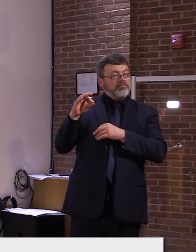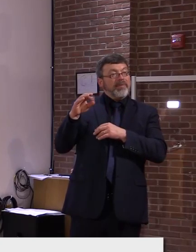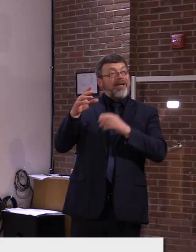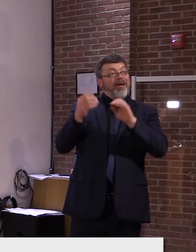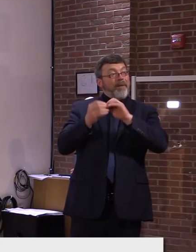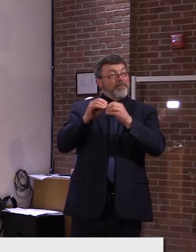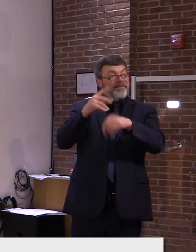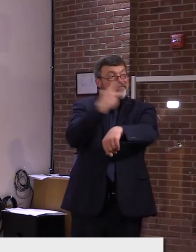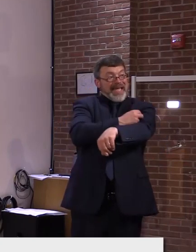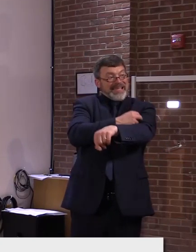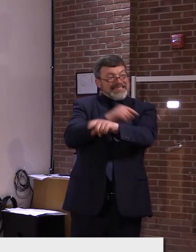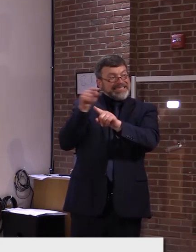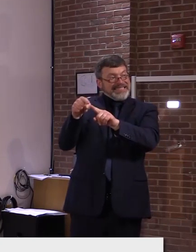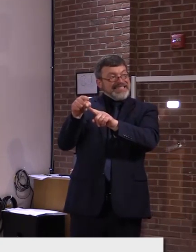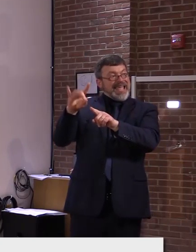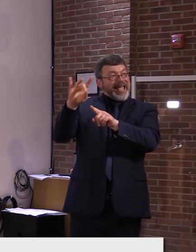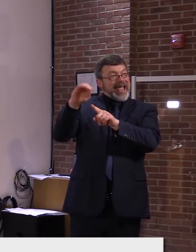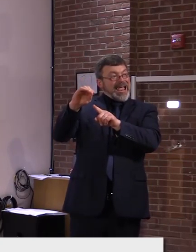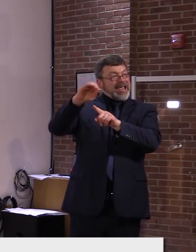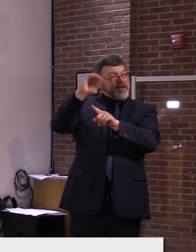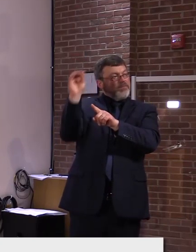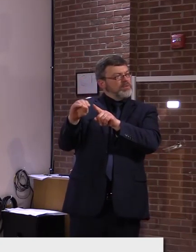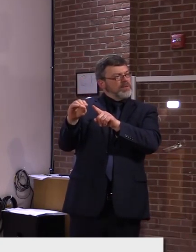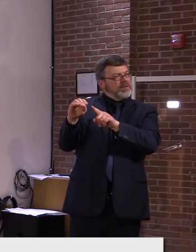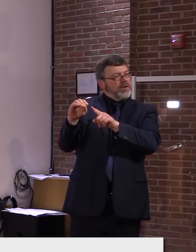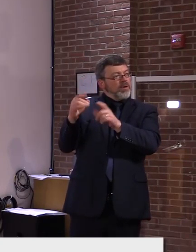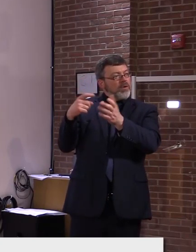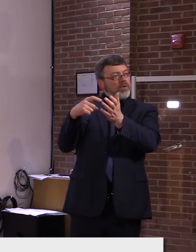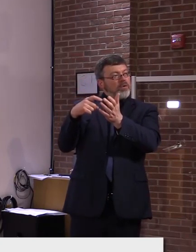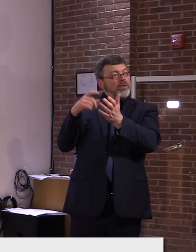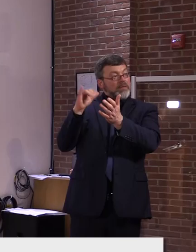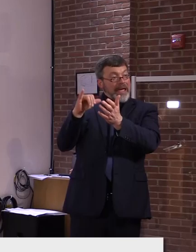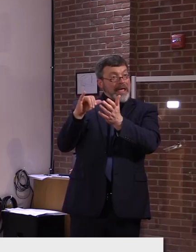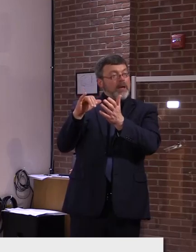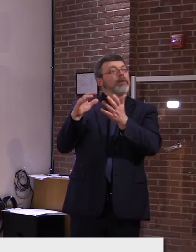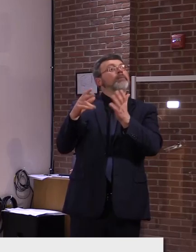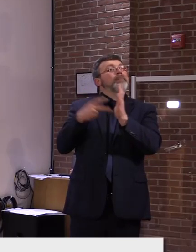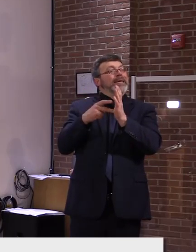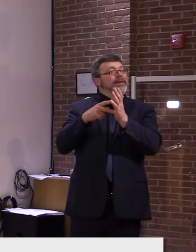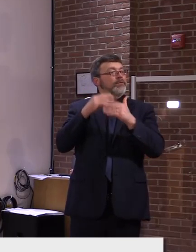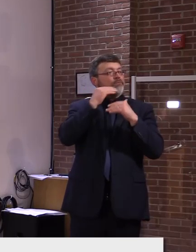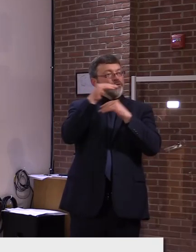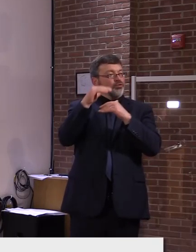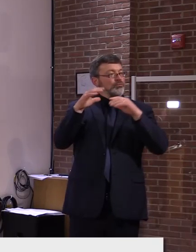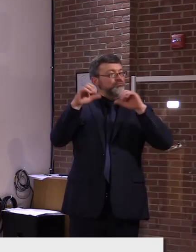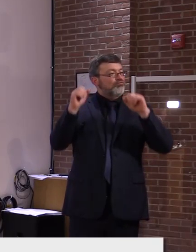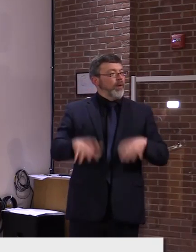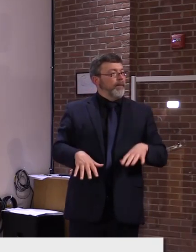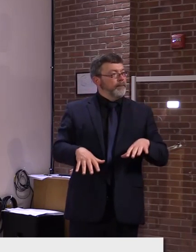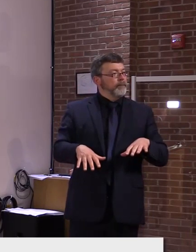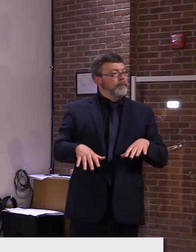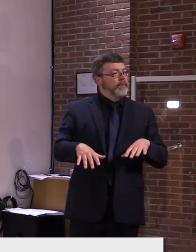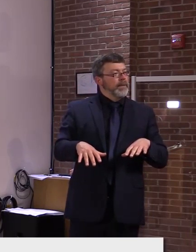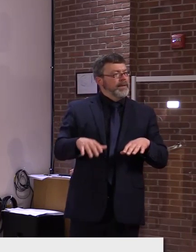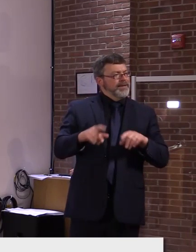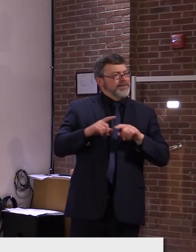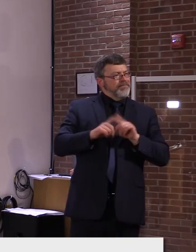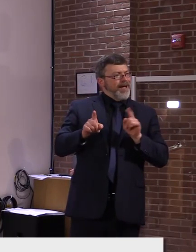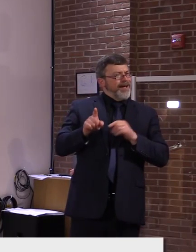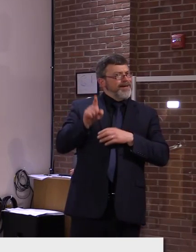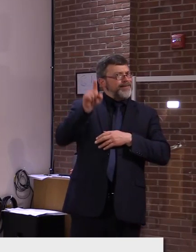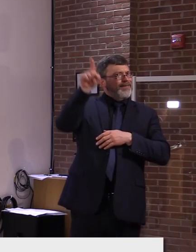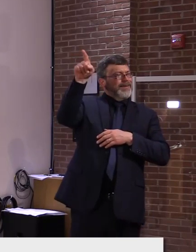state, and I'm referring especially to the Northeast Kingdom, that will be far short of that vaccination rate when the state hits it